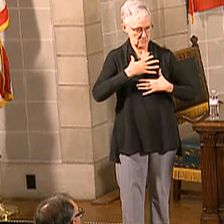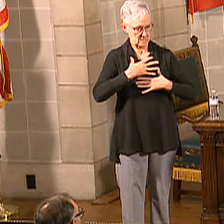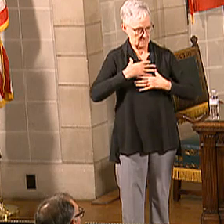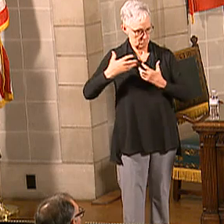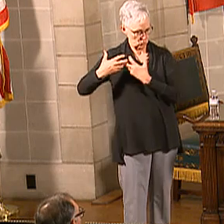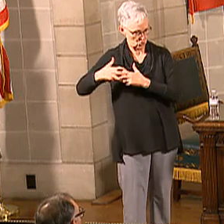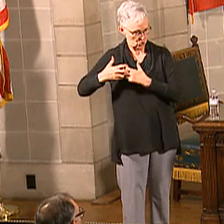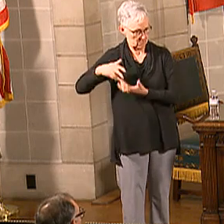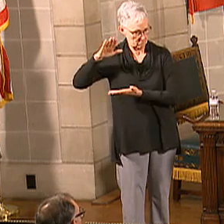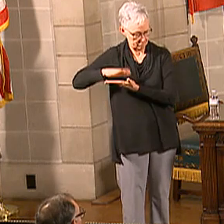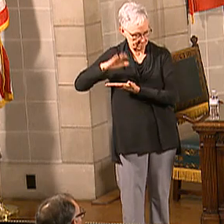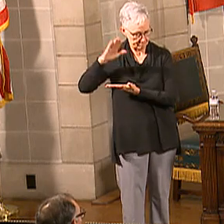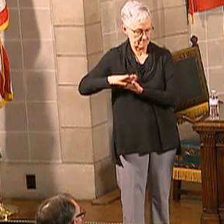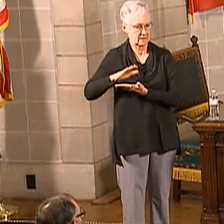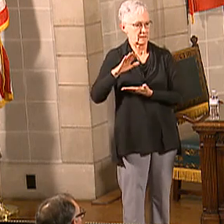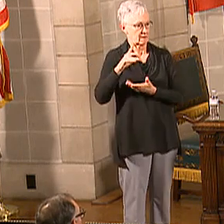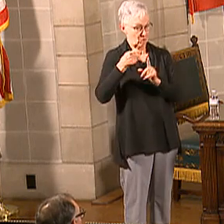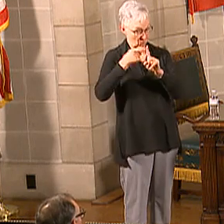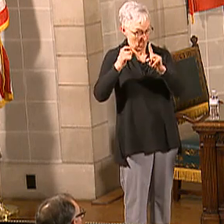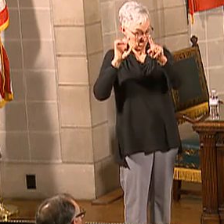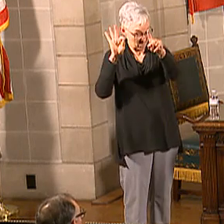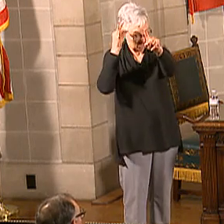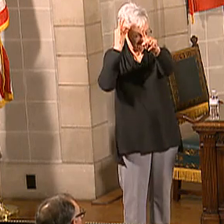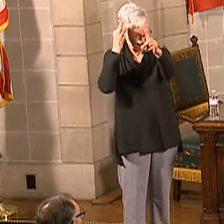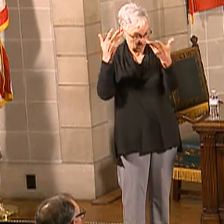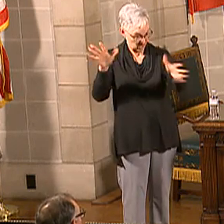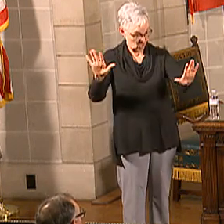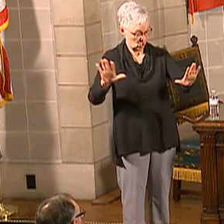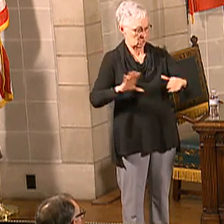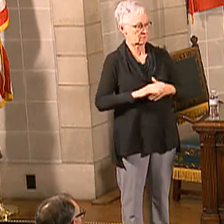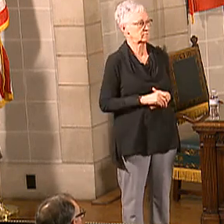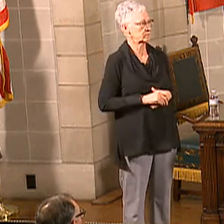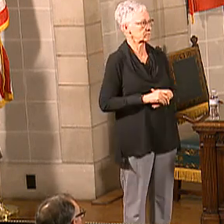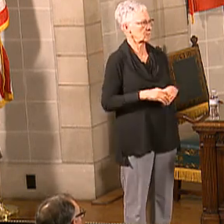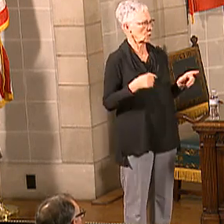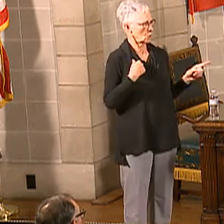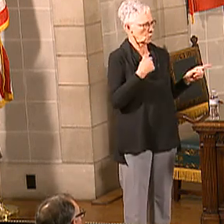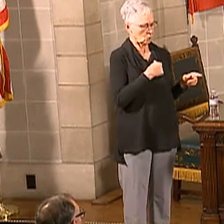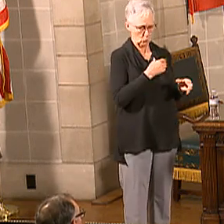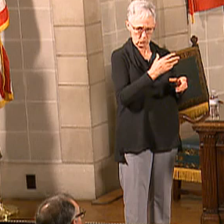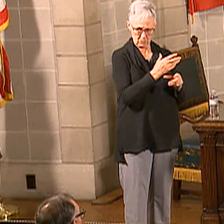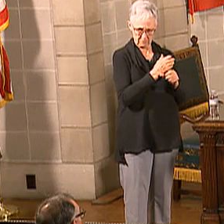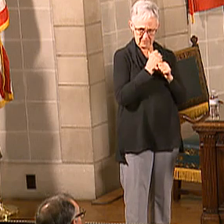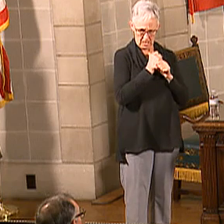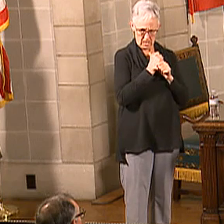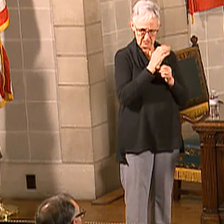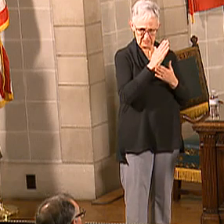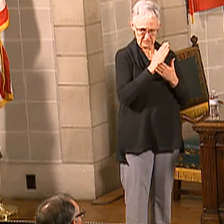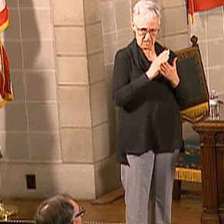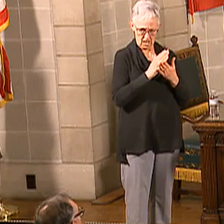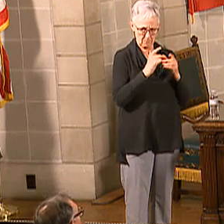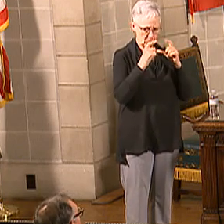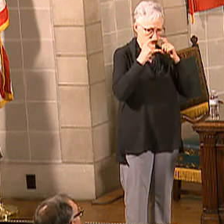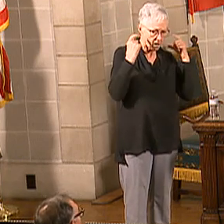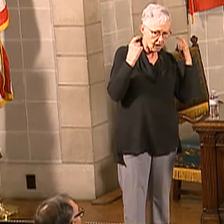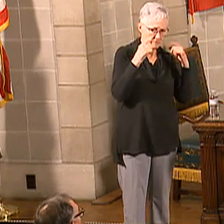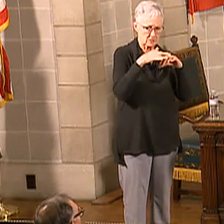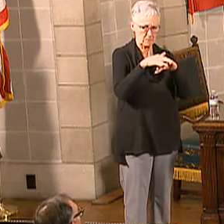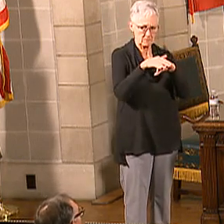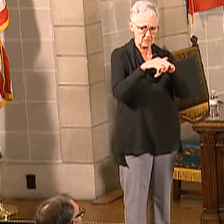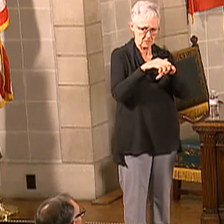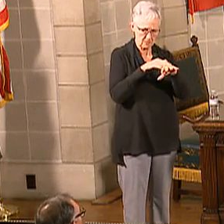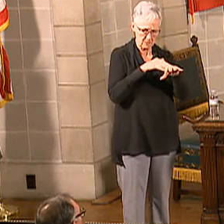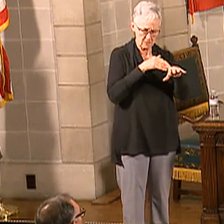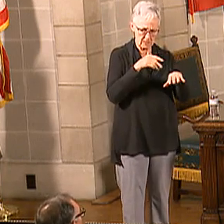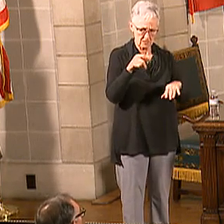the Strategic National Stockpile, and we've received, I think, over half. Is it up to a third yet? Do you know, Dr. Anto?